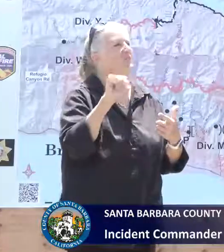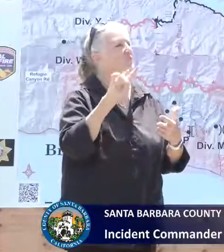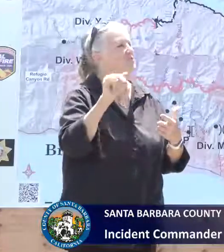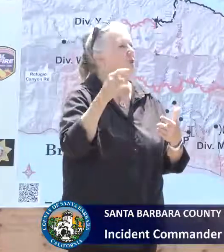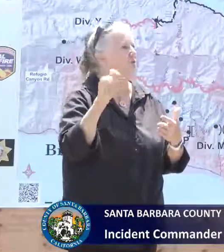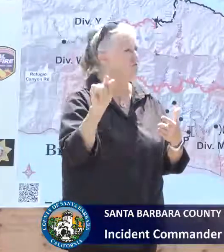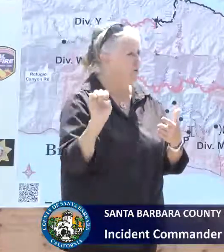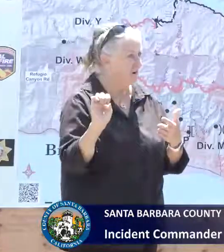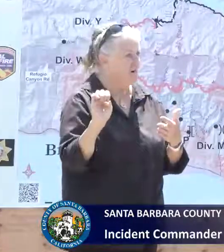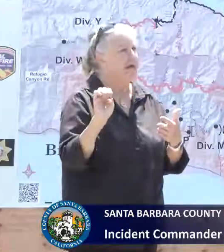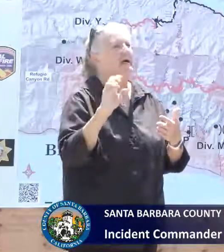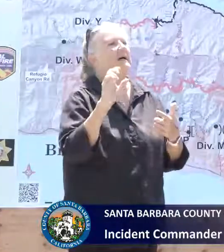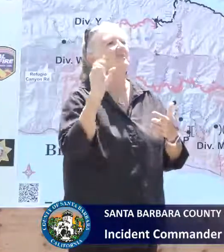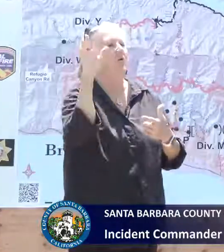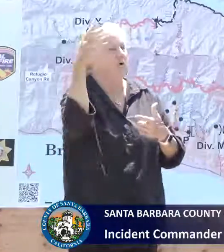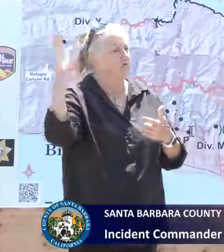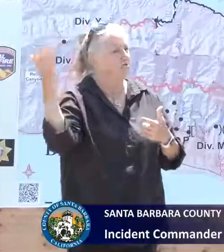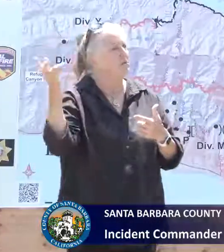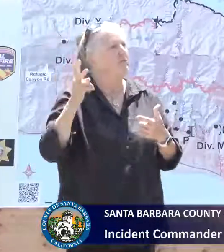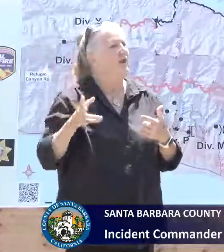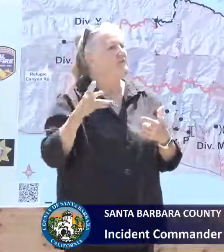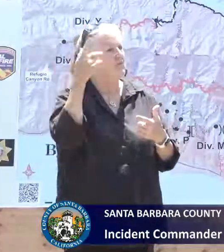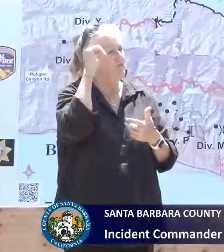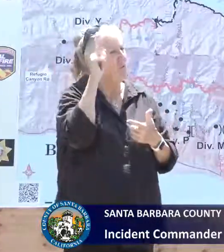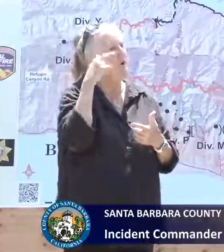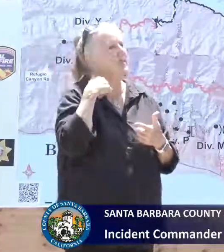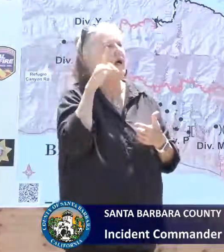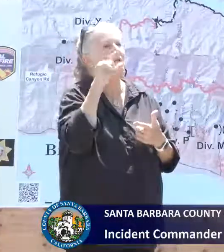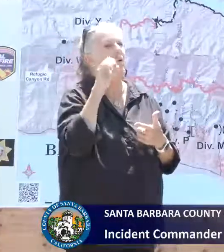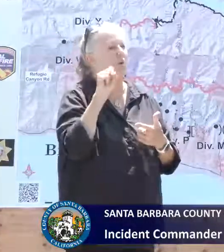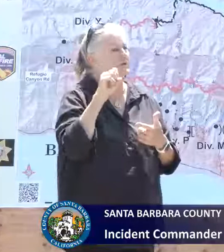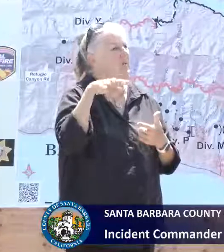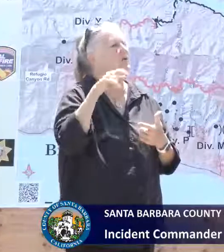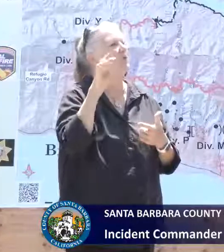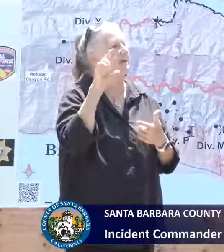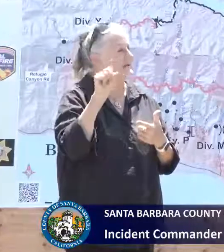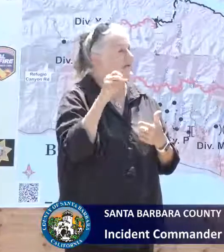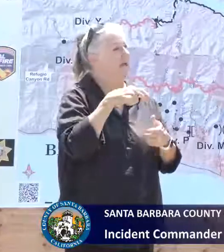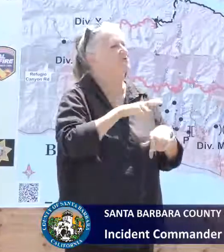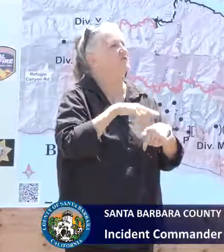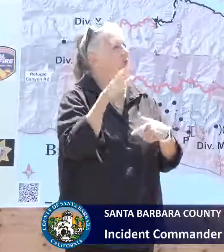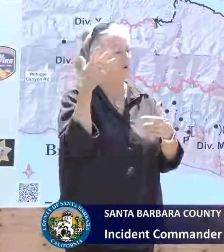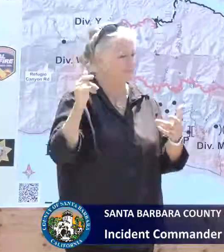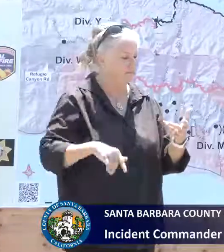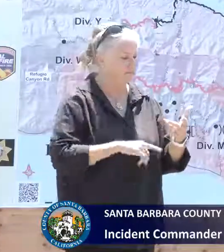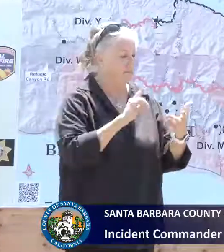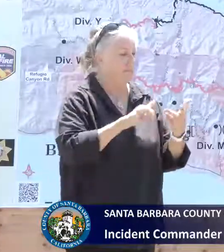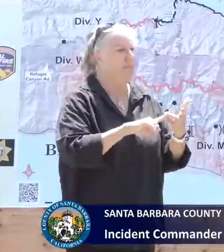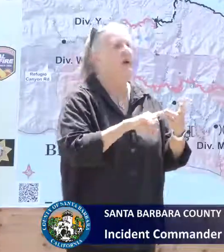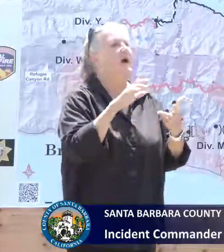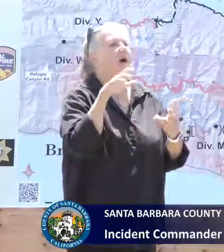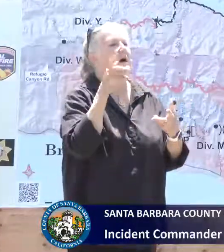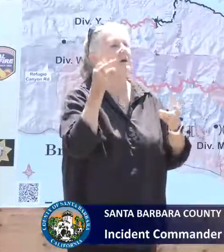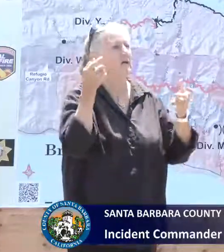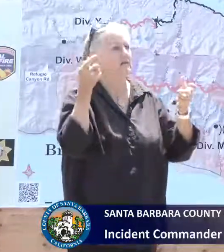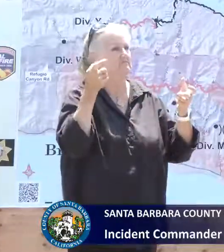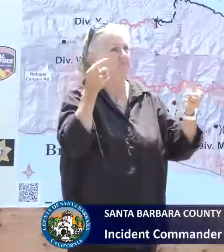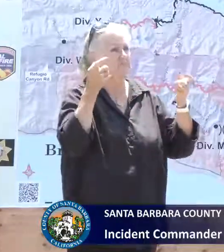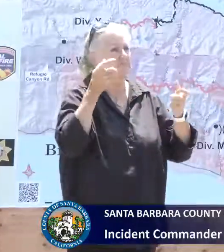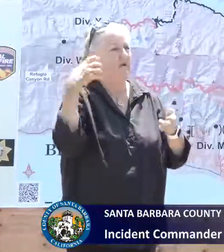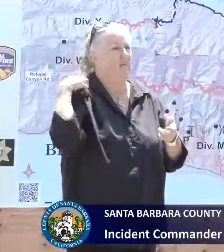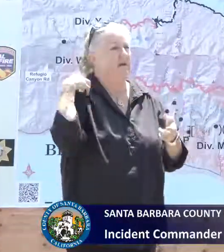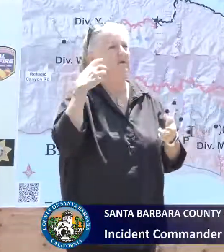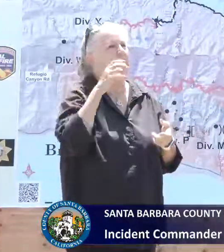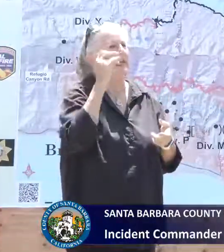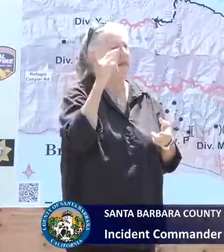George, the Forest Supervisor for the Los Padres National Forest. We have Commander Kelly Moore from